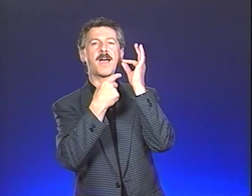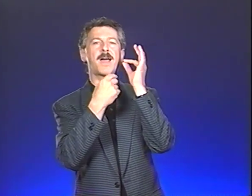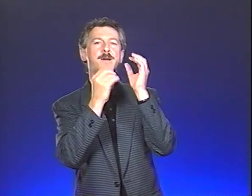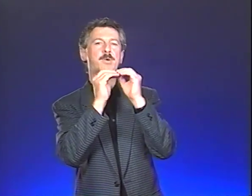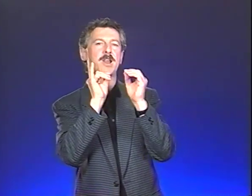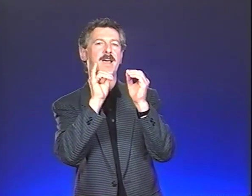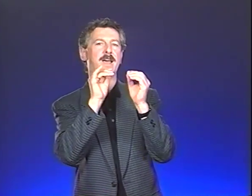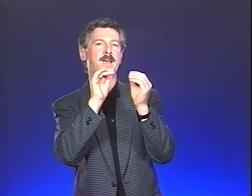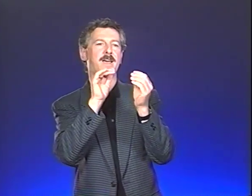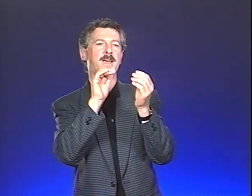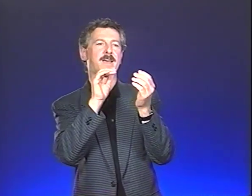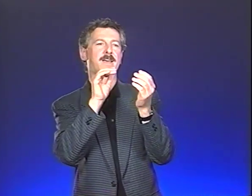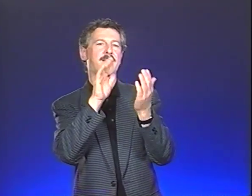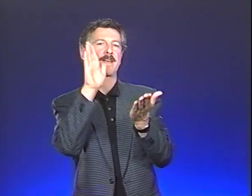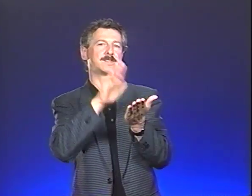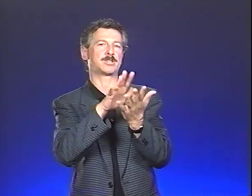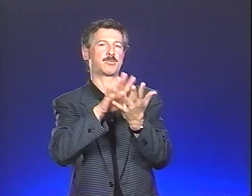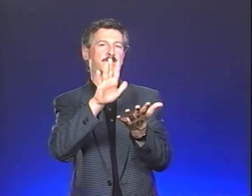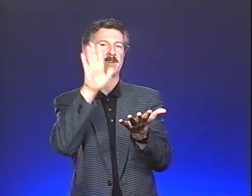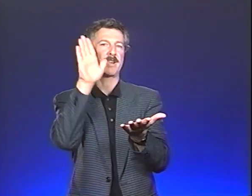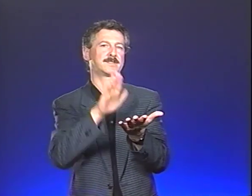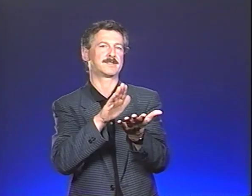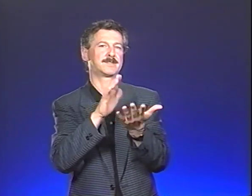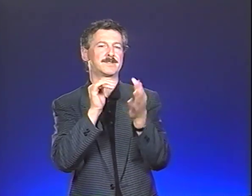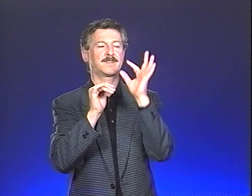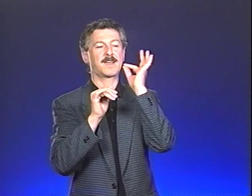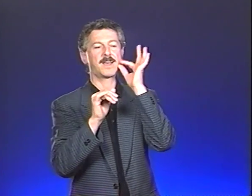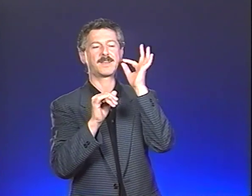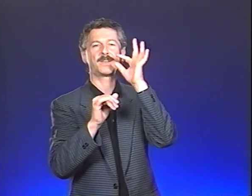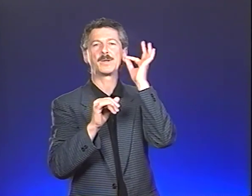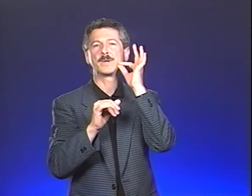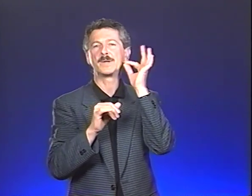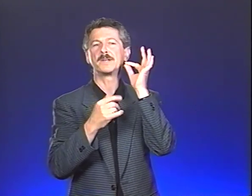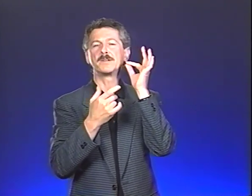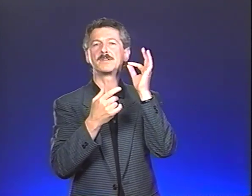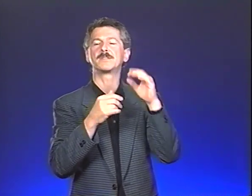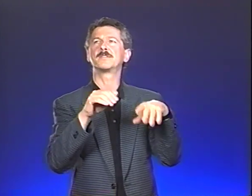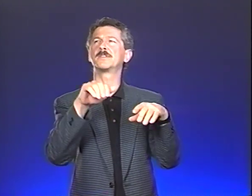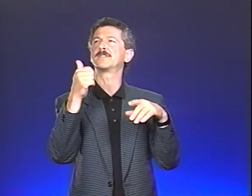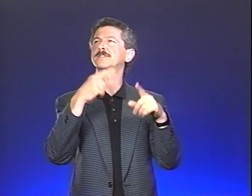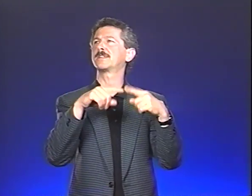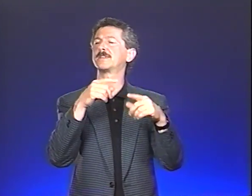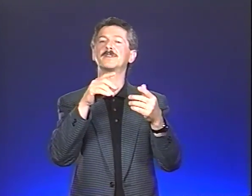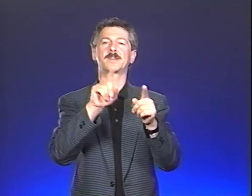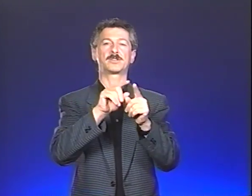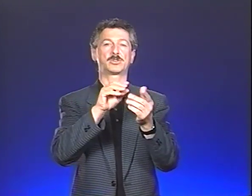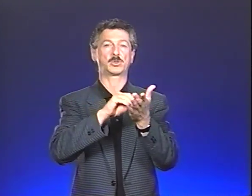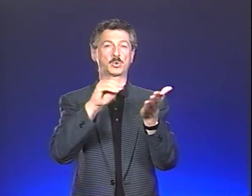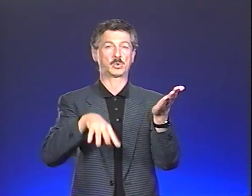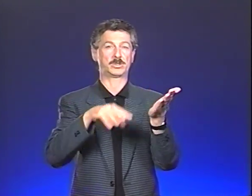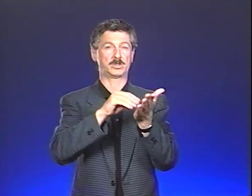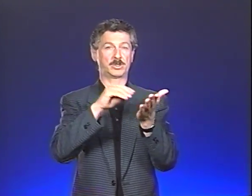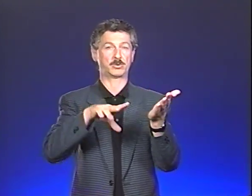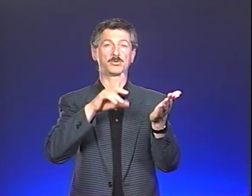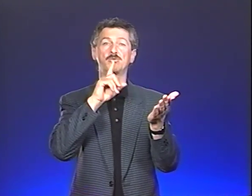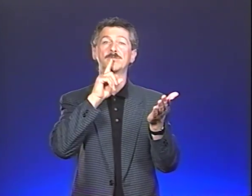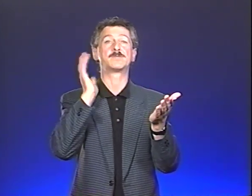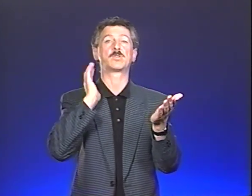The sign cat is considered a less arbitrary sign since it bears some resemblance to its referent.